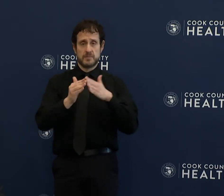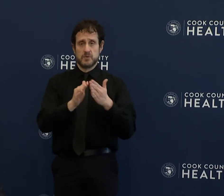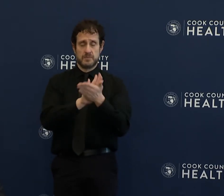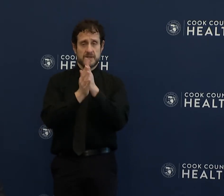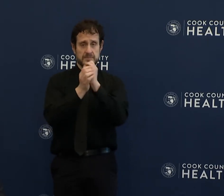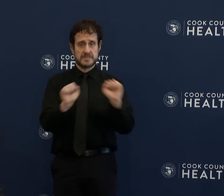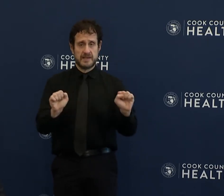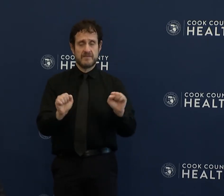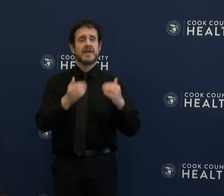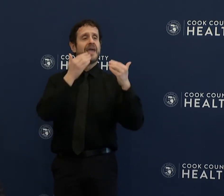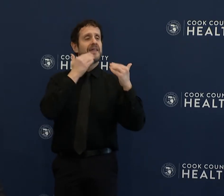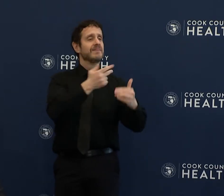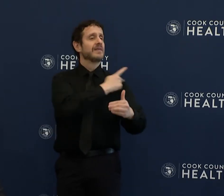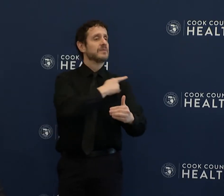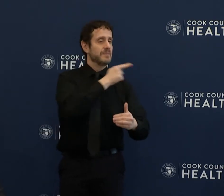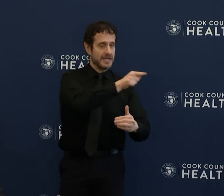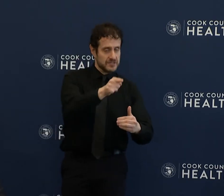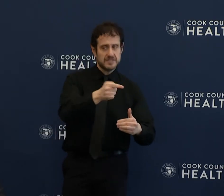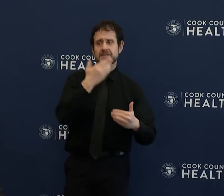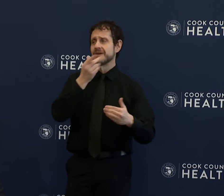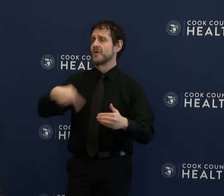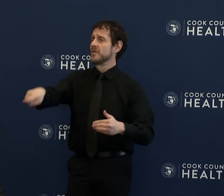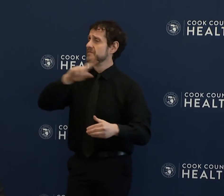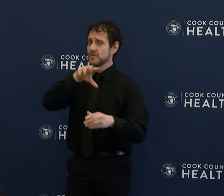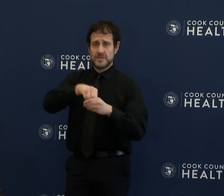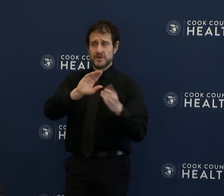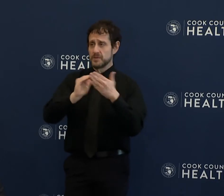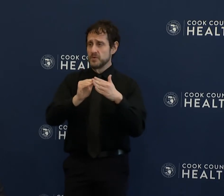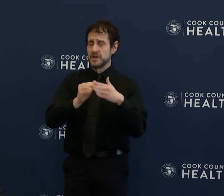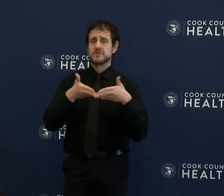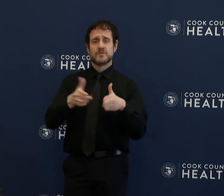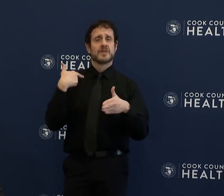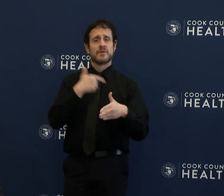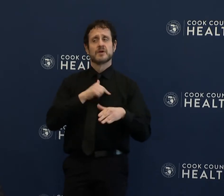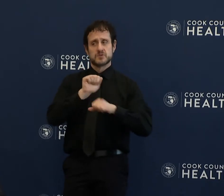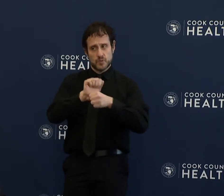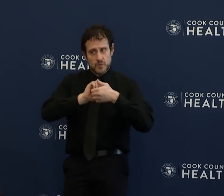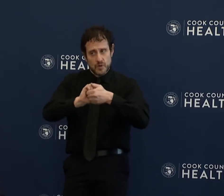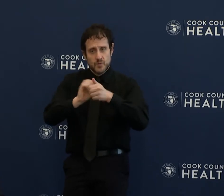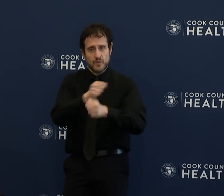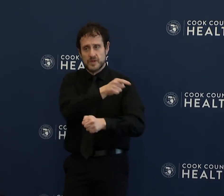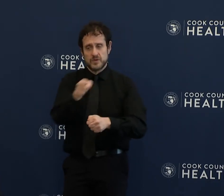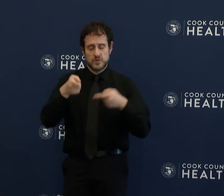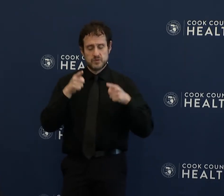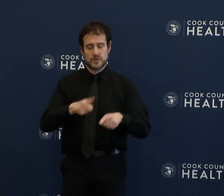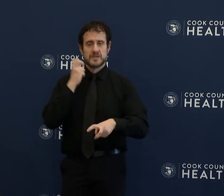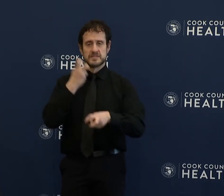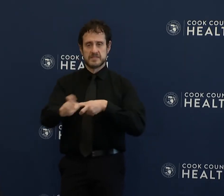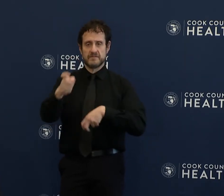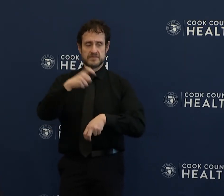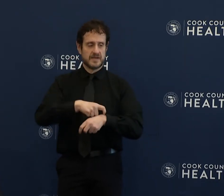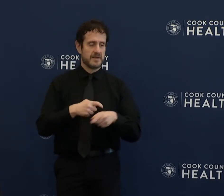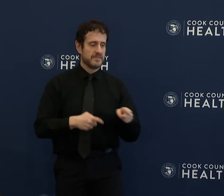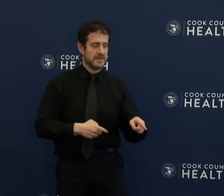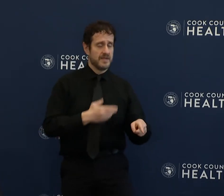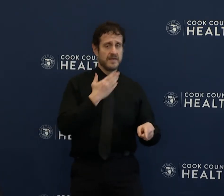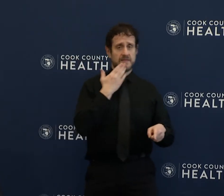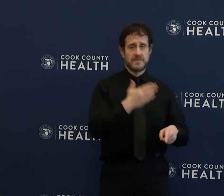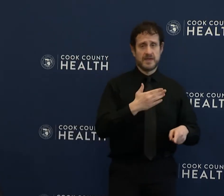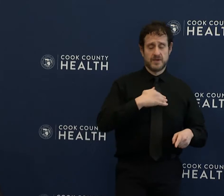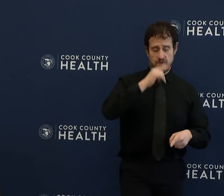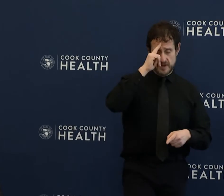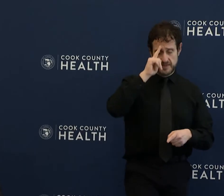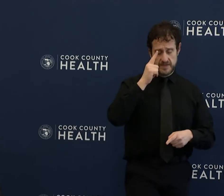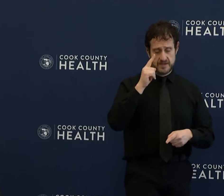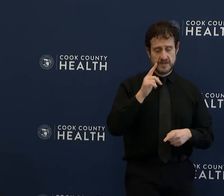thank our patients in the community for allowing us to work with you in this very difficult time. Thank you. Thank you. I believe that